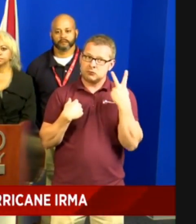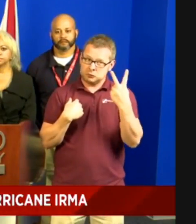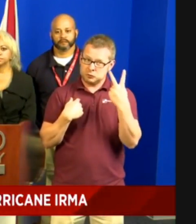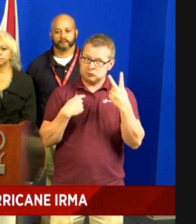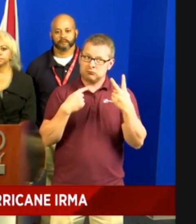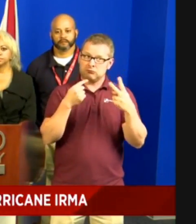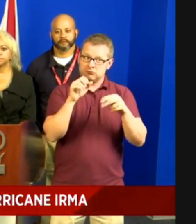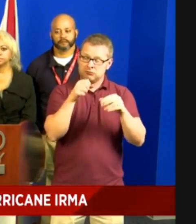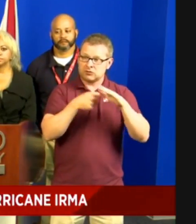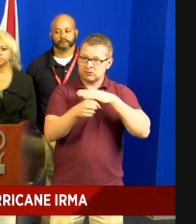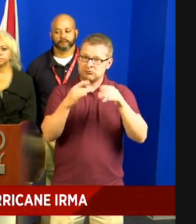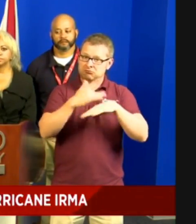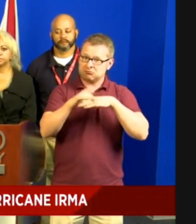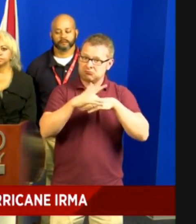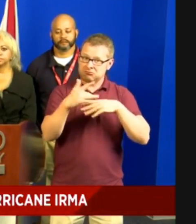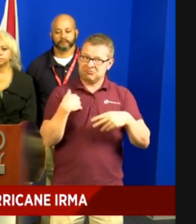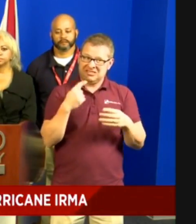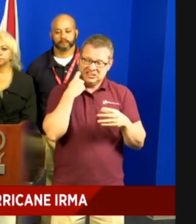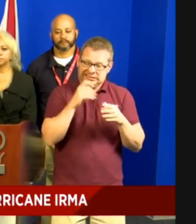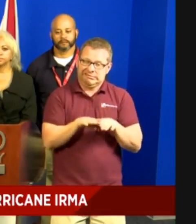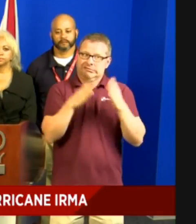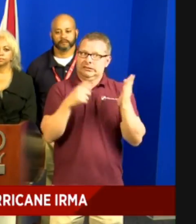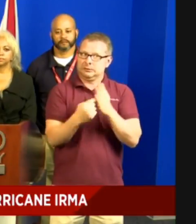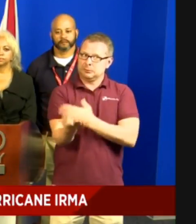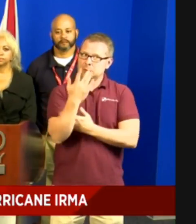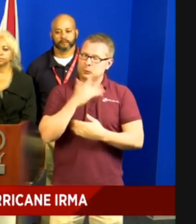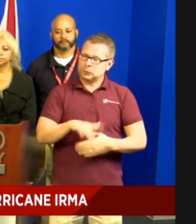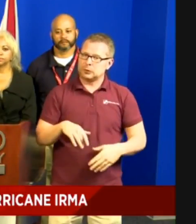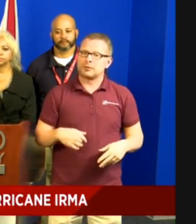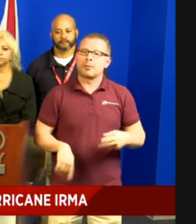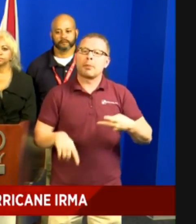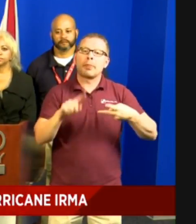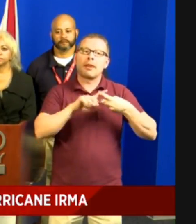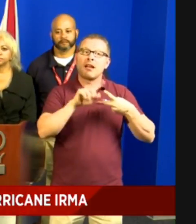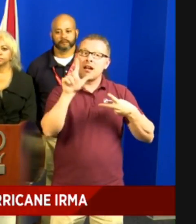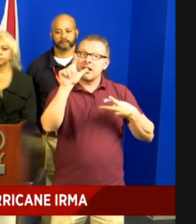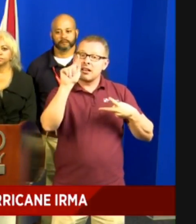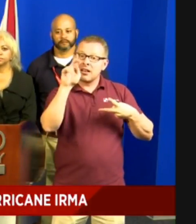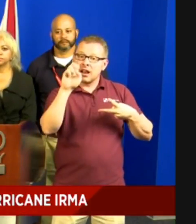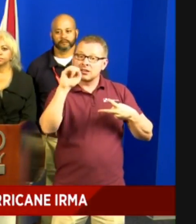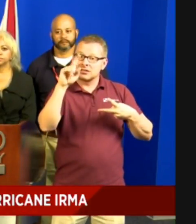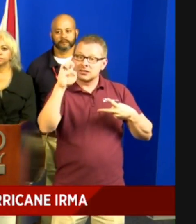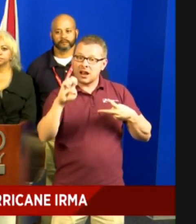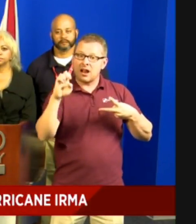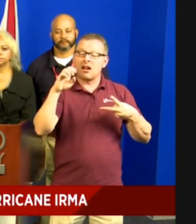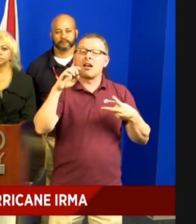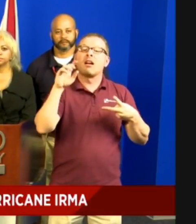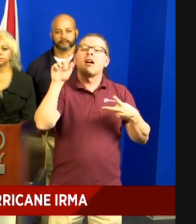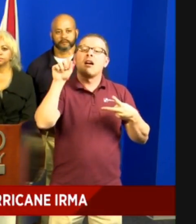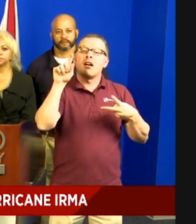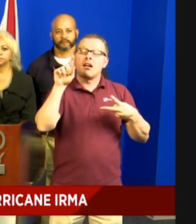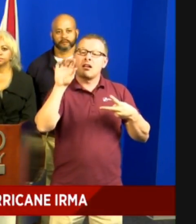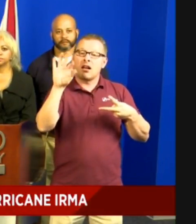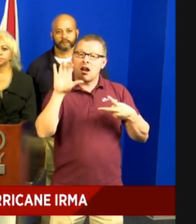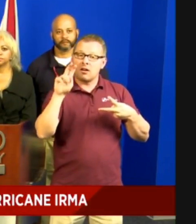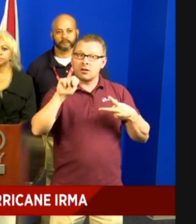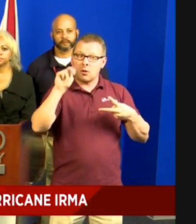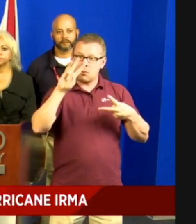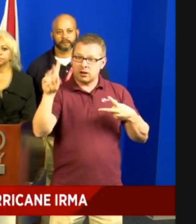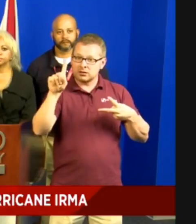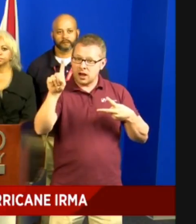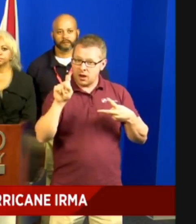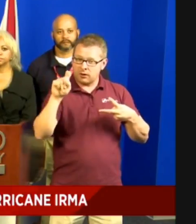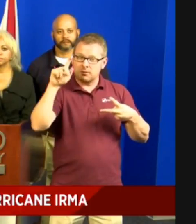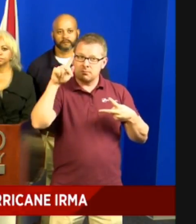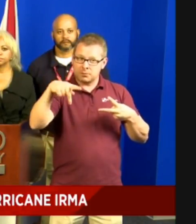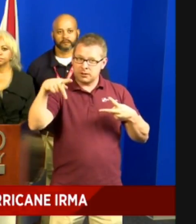morning. Lakeside Elementary School at 900 Northwest 136th Avenue in Pembroke Pines,